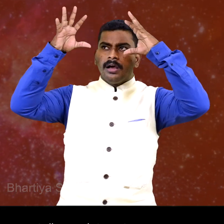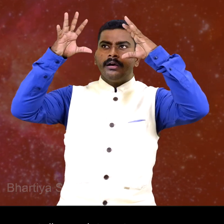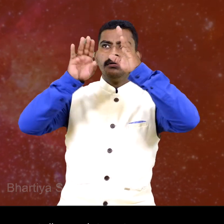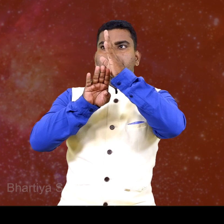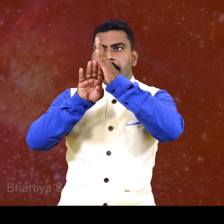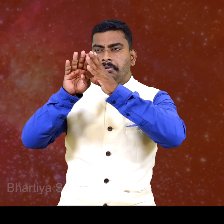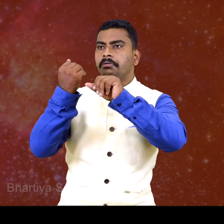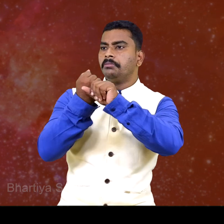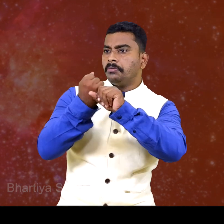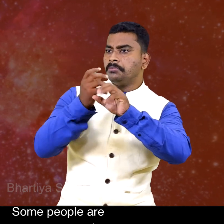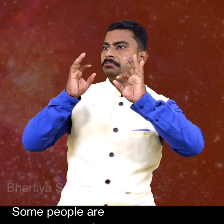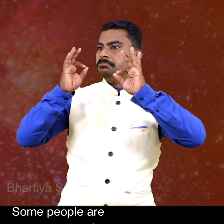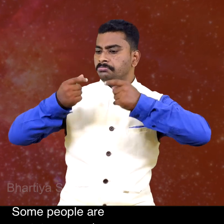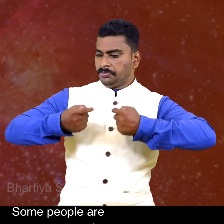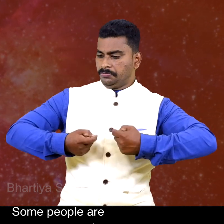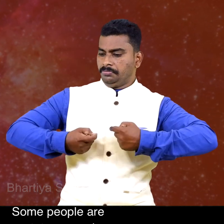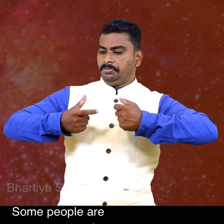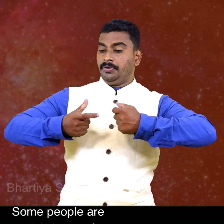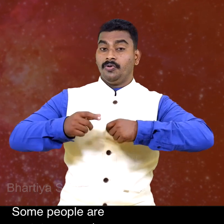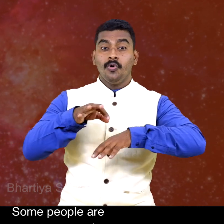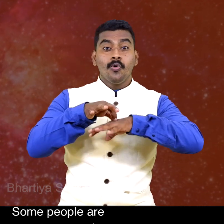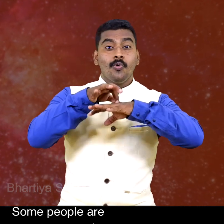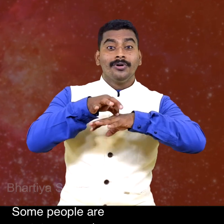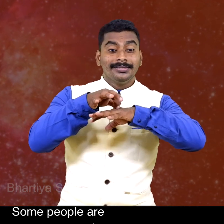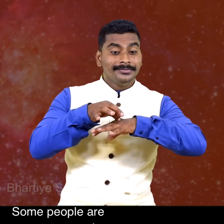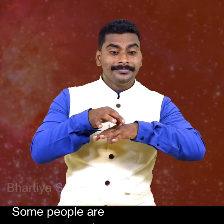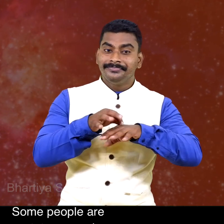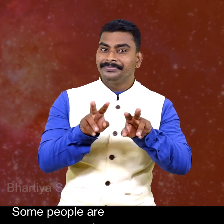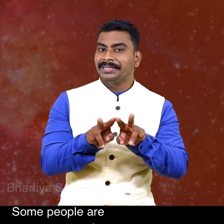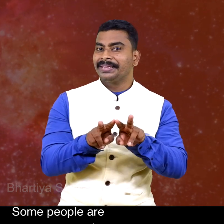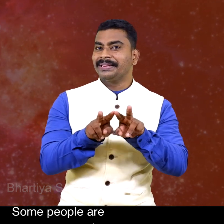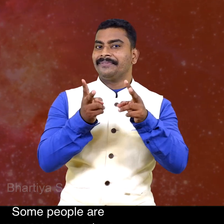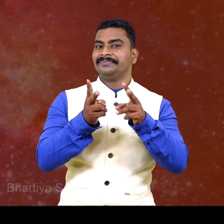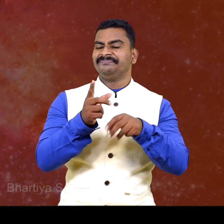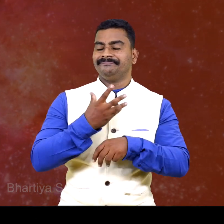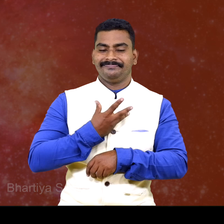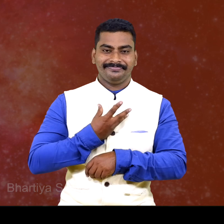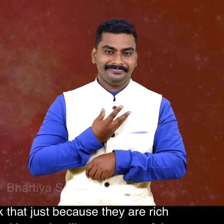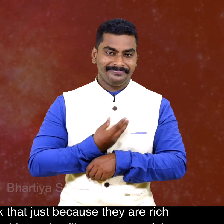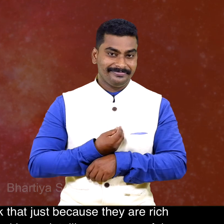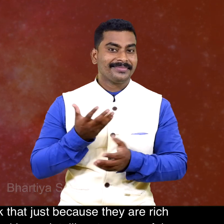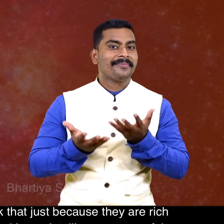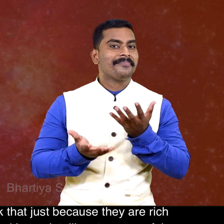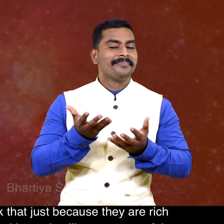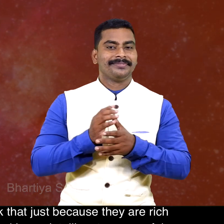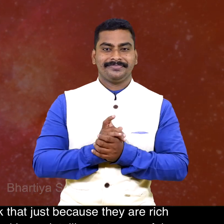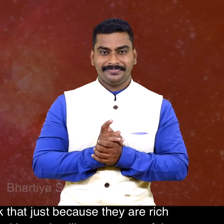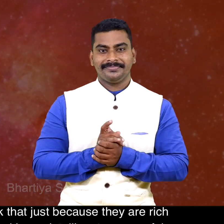disappointments. Some people are very status conscious. They think that